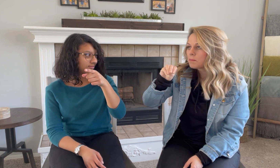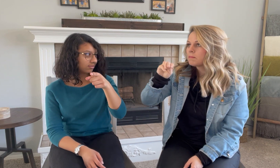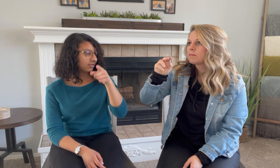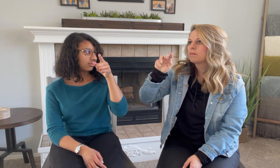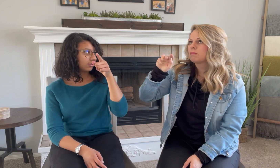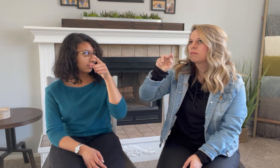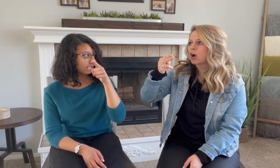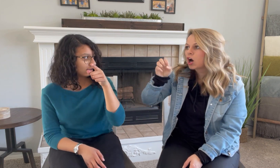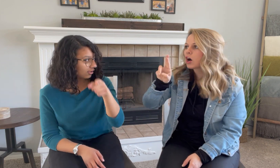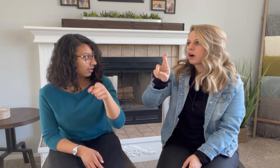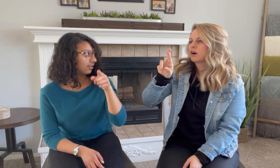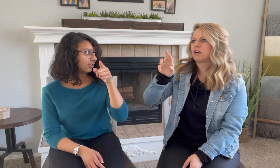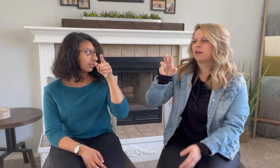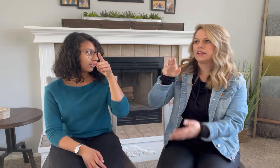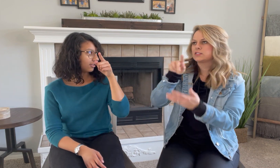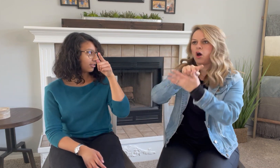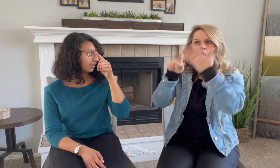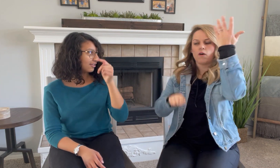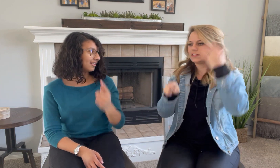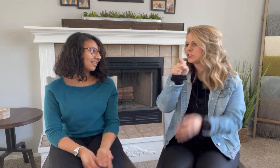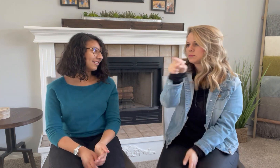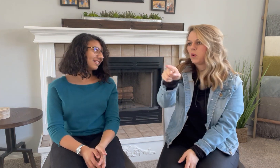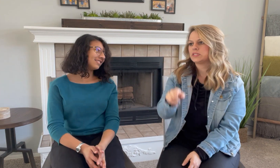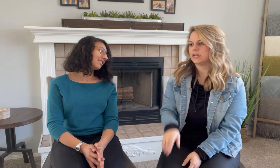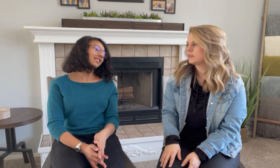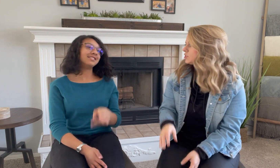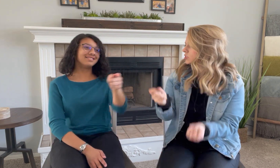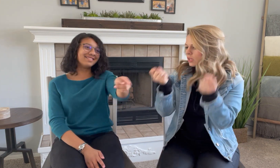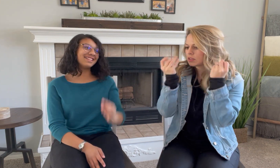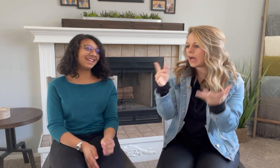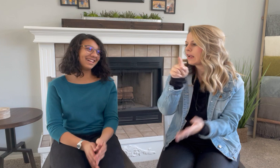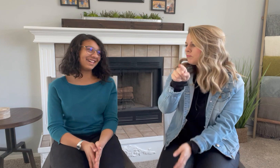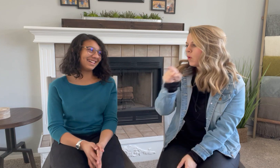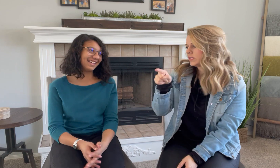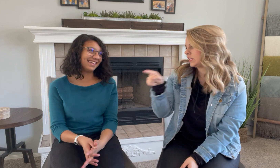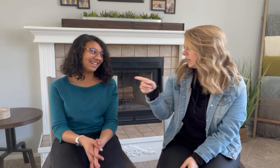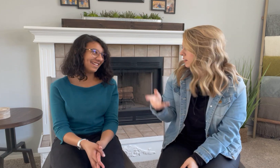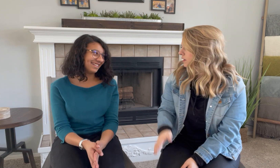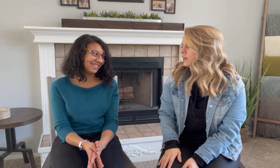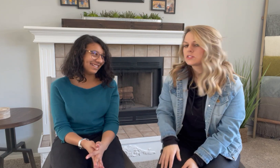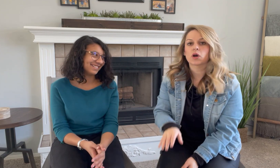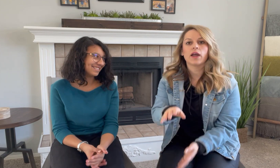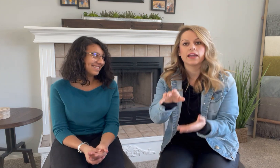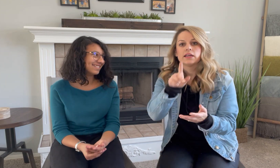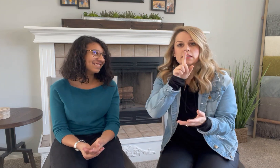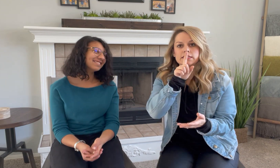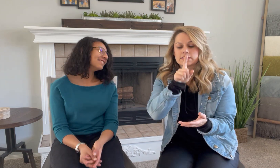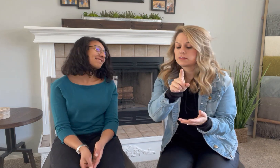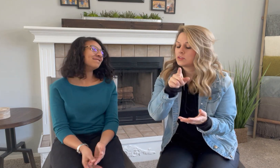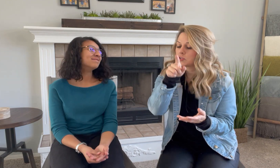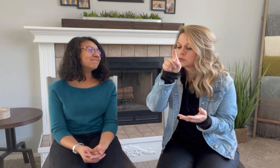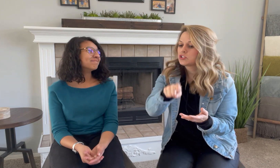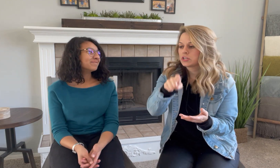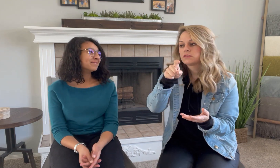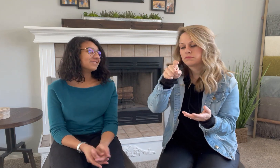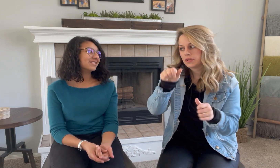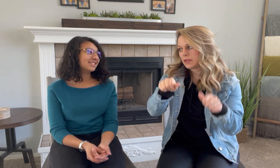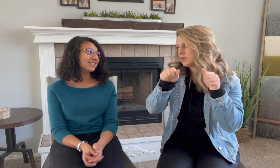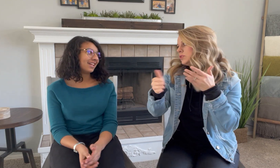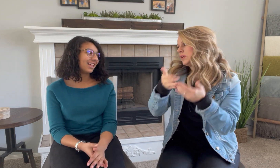him, her. It's just pointing. It's just a lot of pointing. So hey, you should be able to